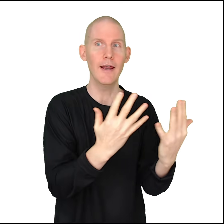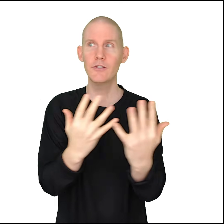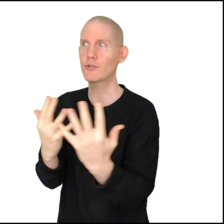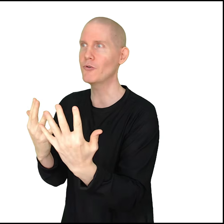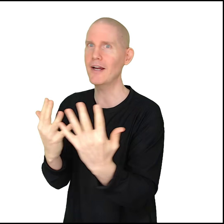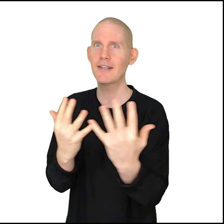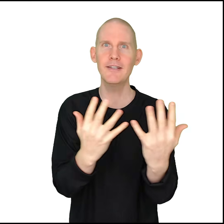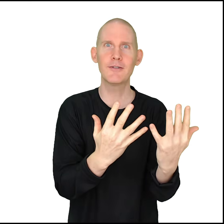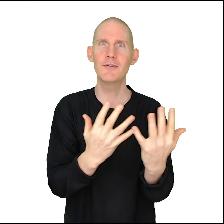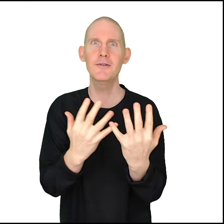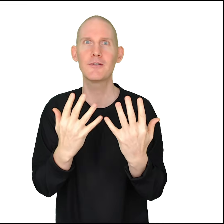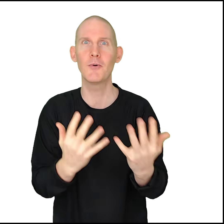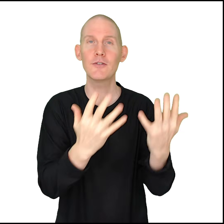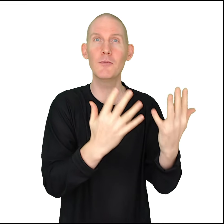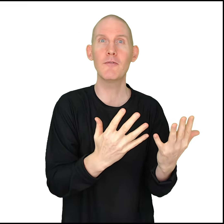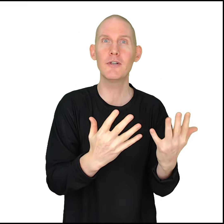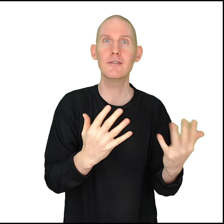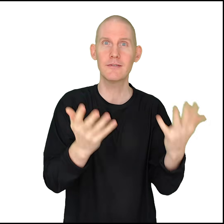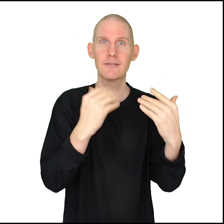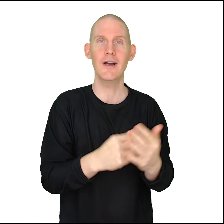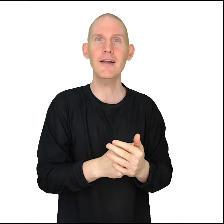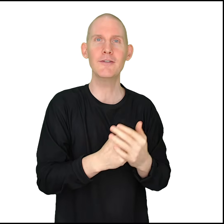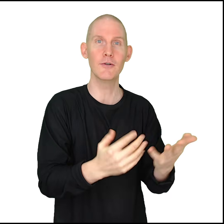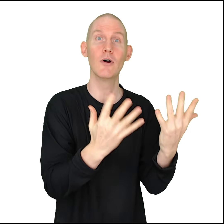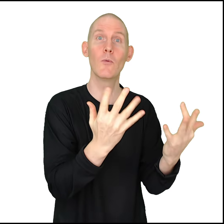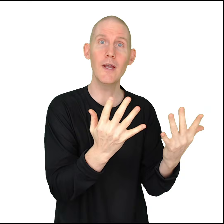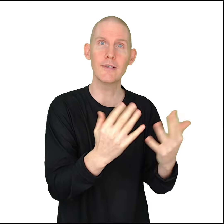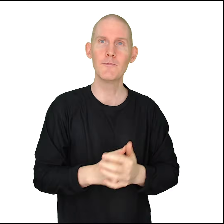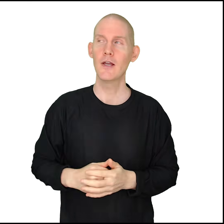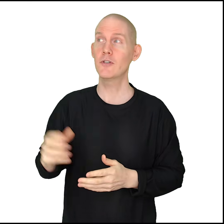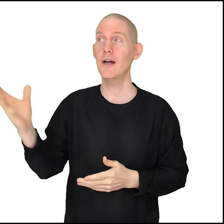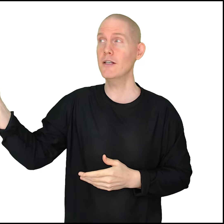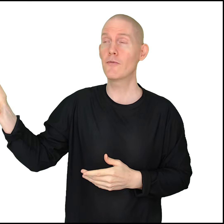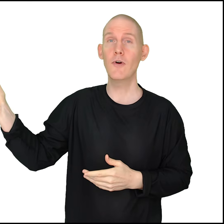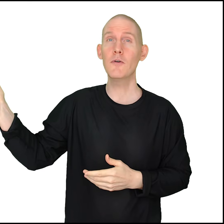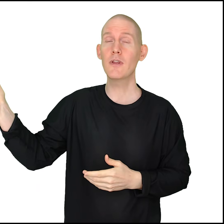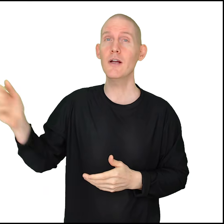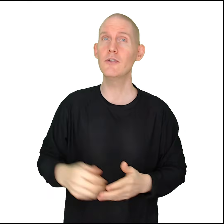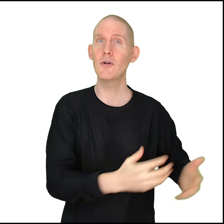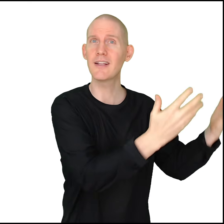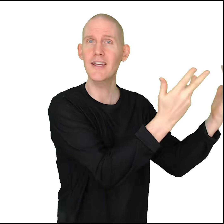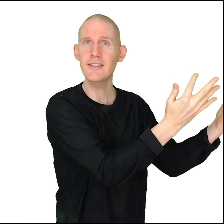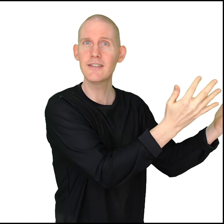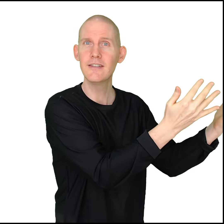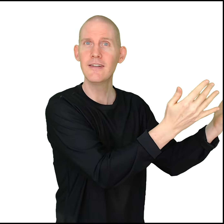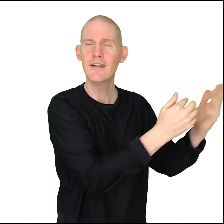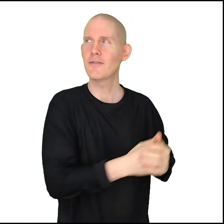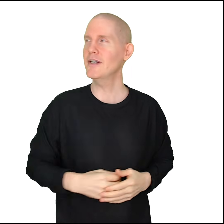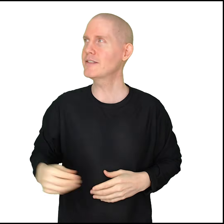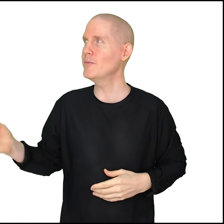just direct it towards whomever you're talking to. Wait. If you're talking to Fred over there and you go like this, Fred's going to be